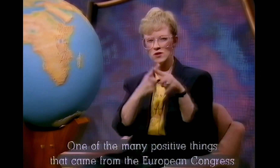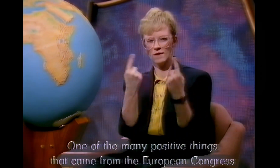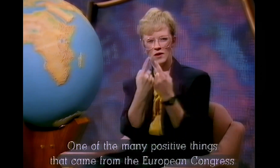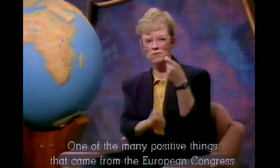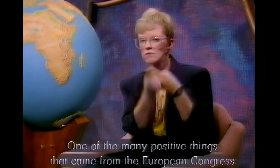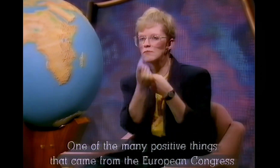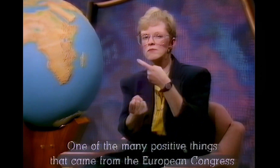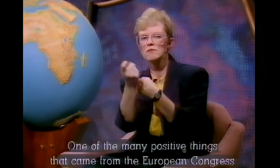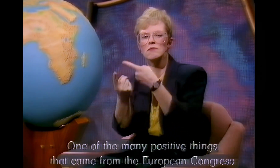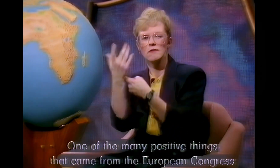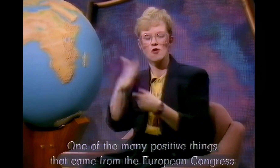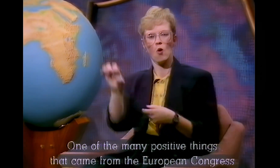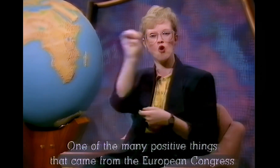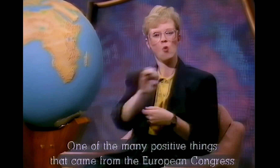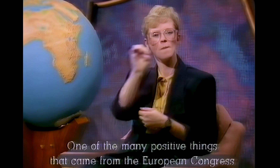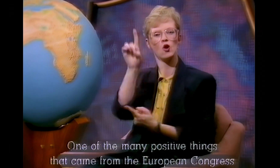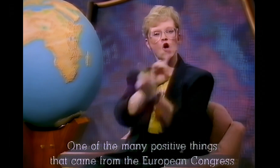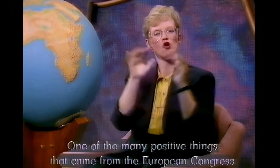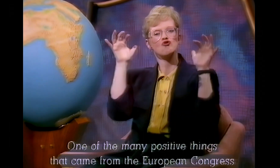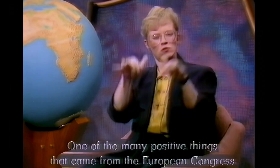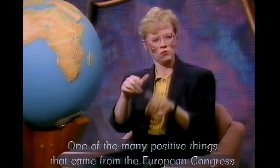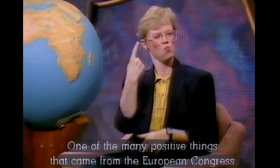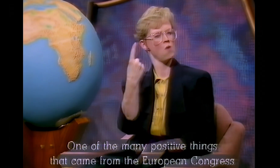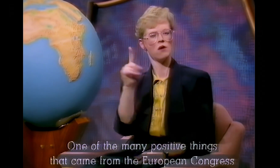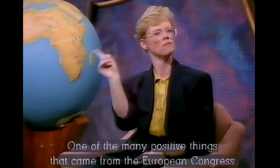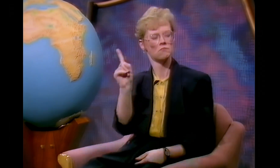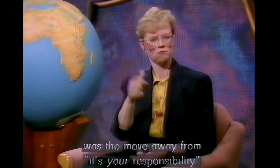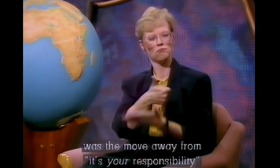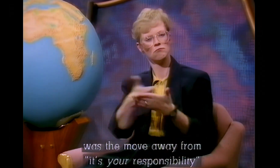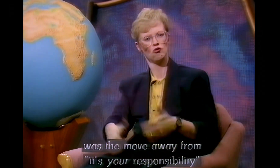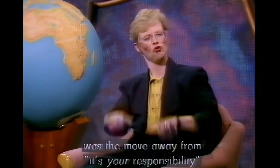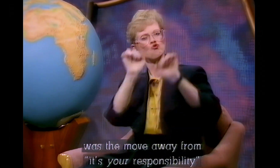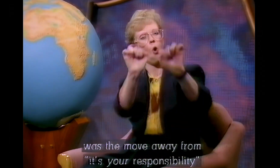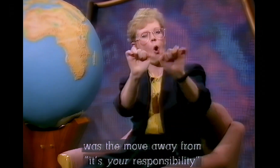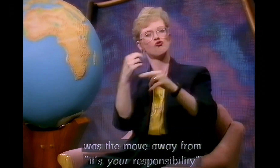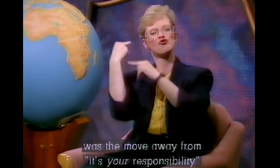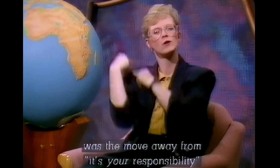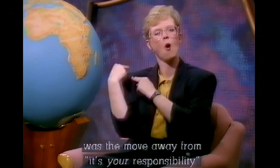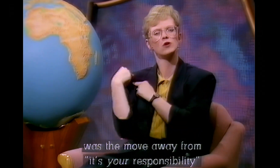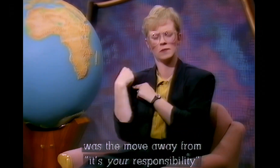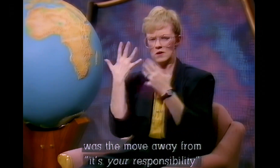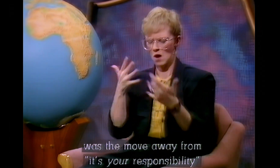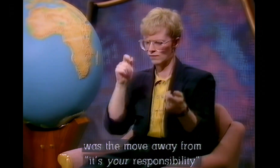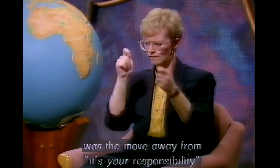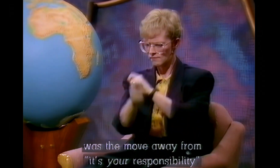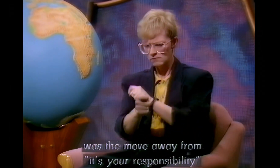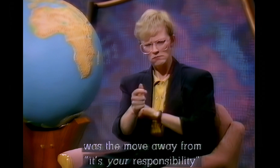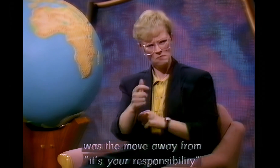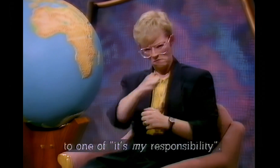One of the many positive things that came from the European Congress was the move away from "it's your responsibility" to one